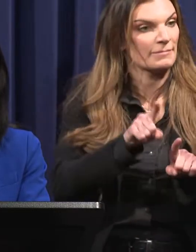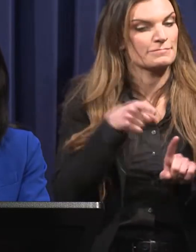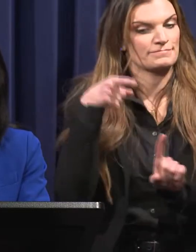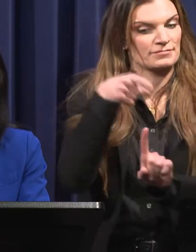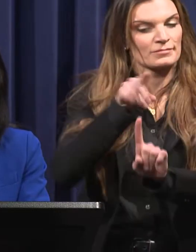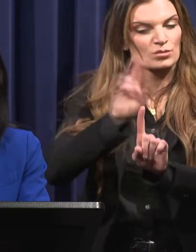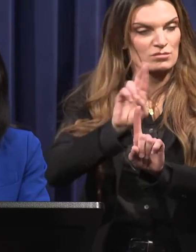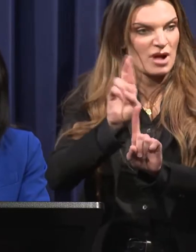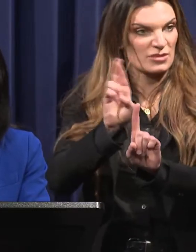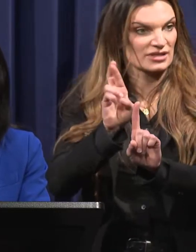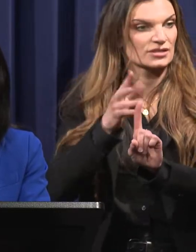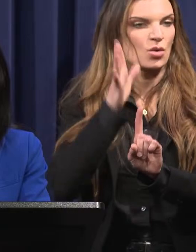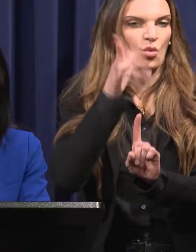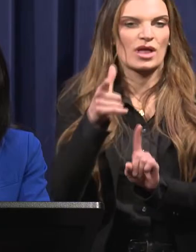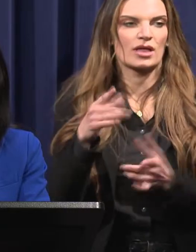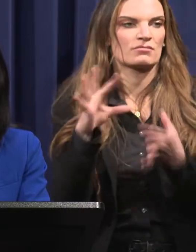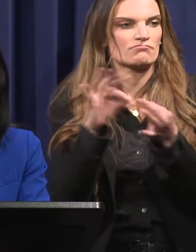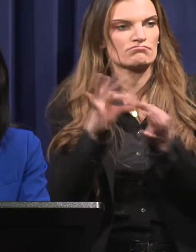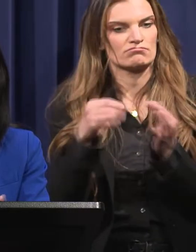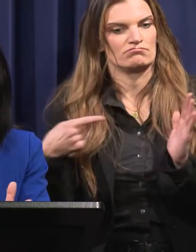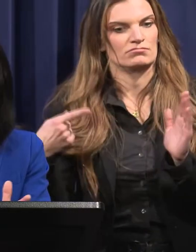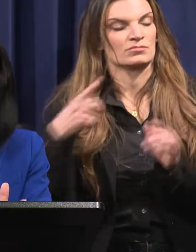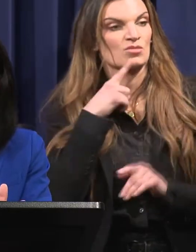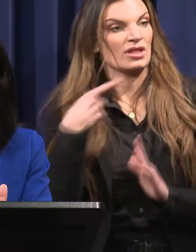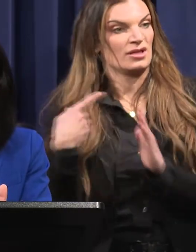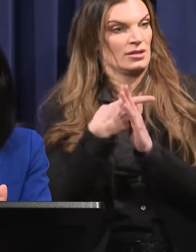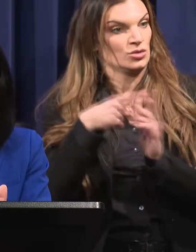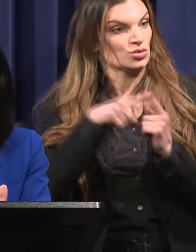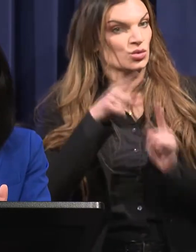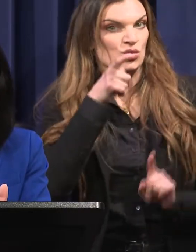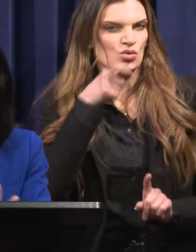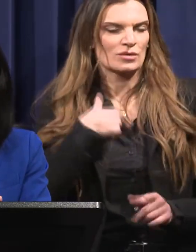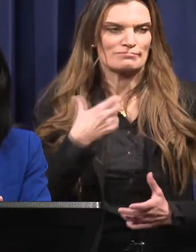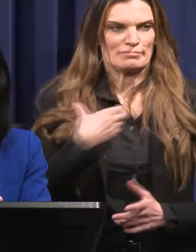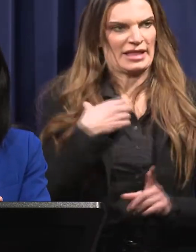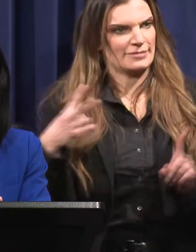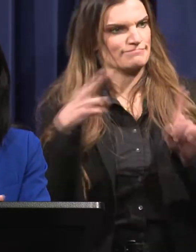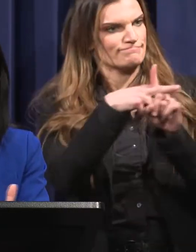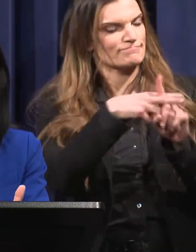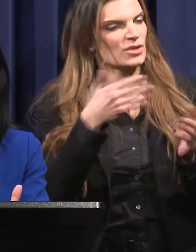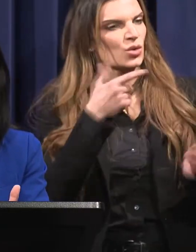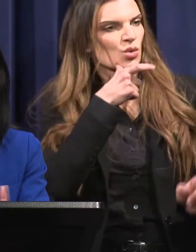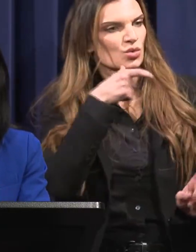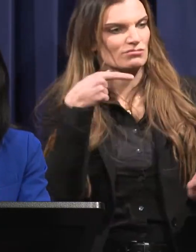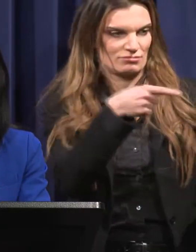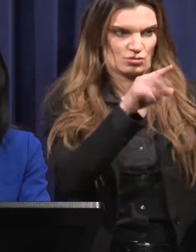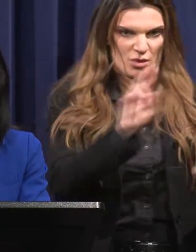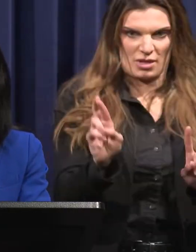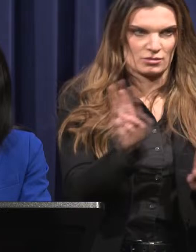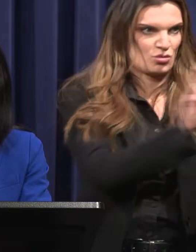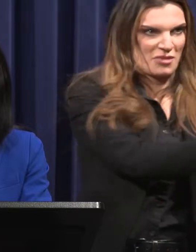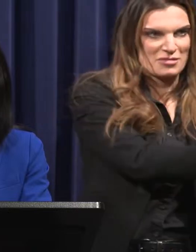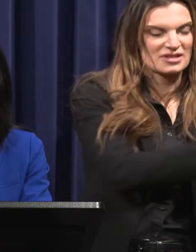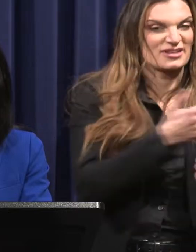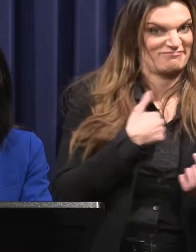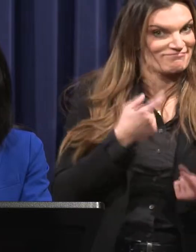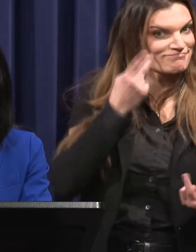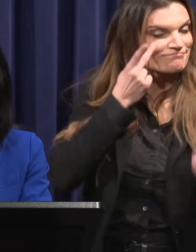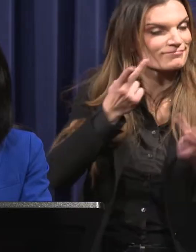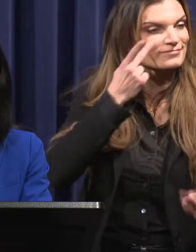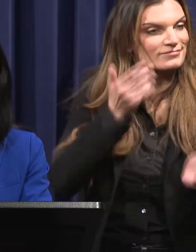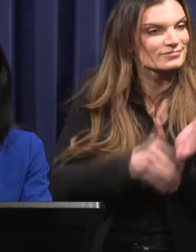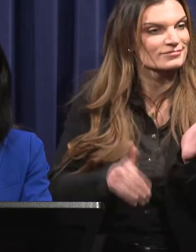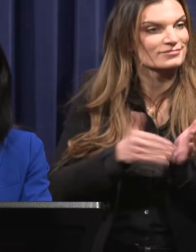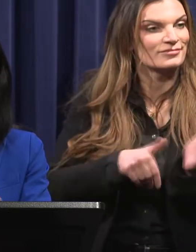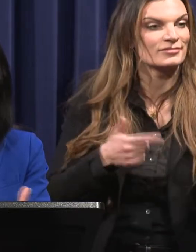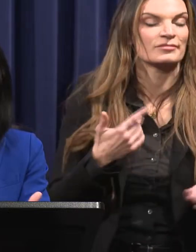making complaints about other Republicans. I have a theory about that, and that is simply this. For so many years